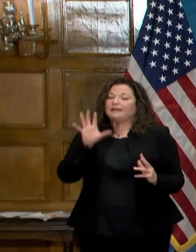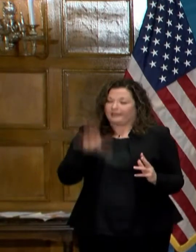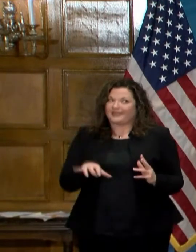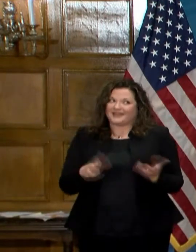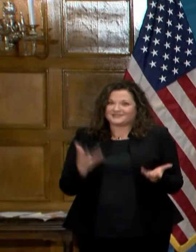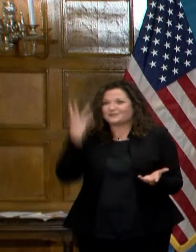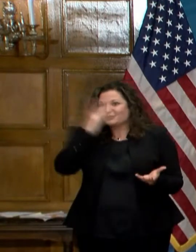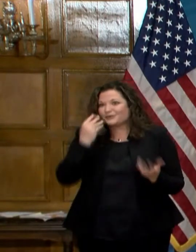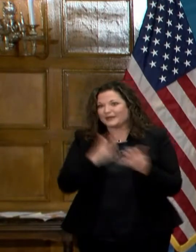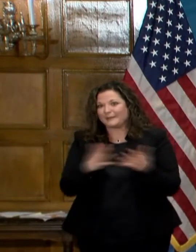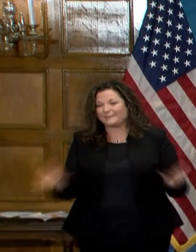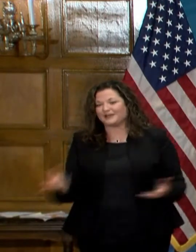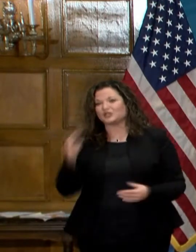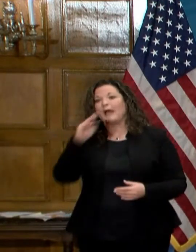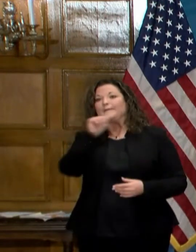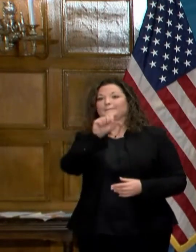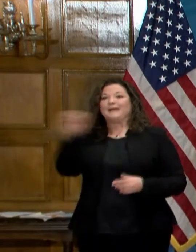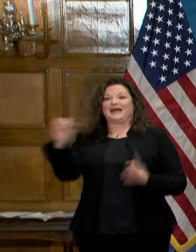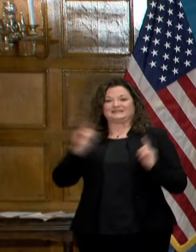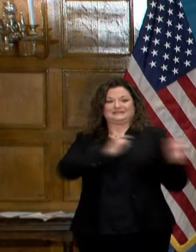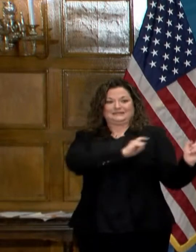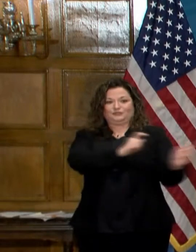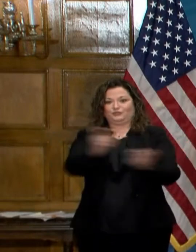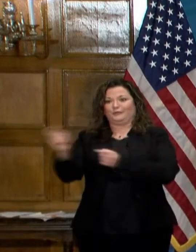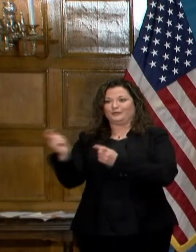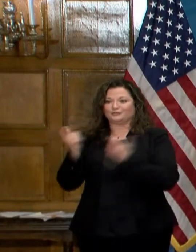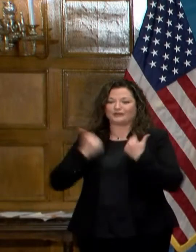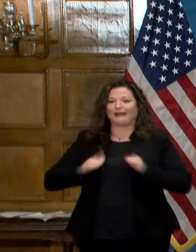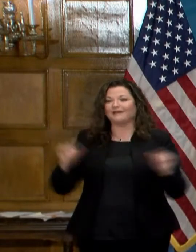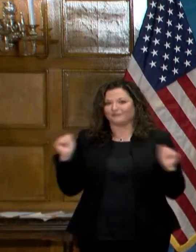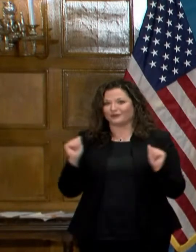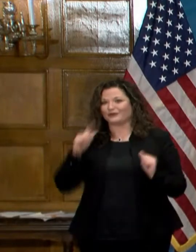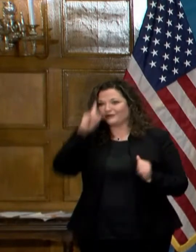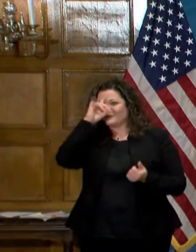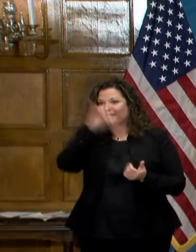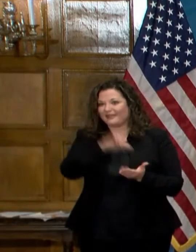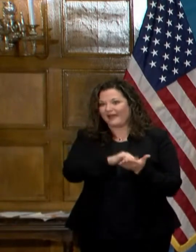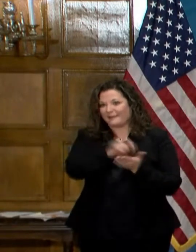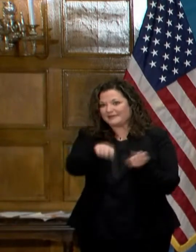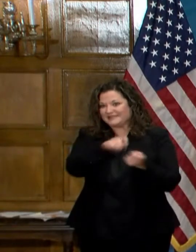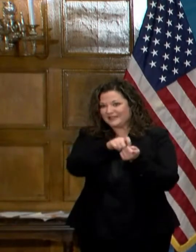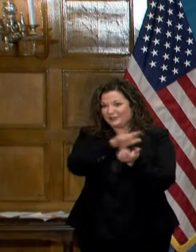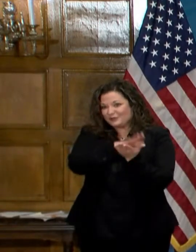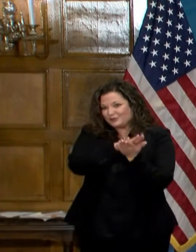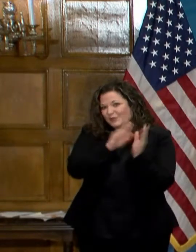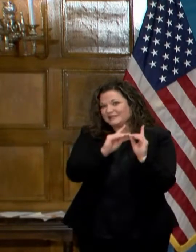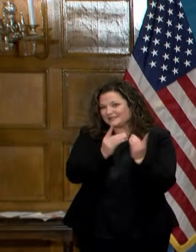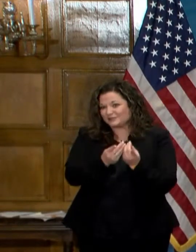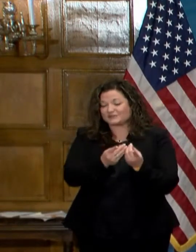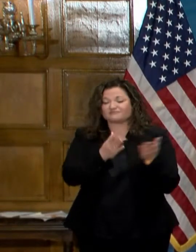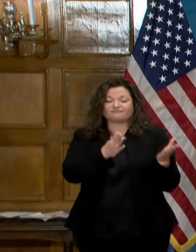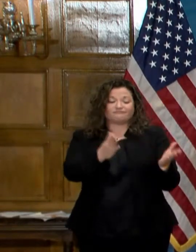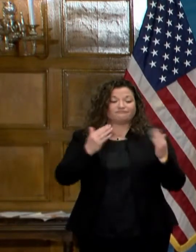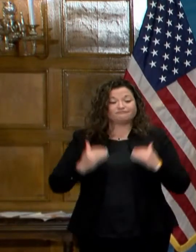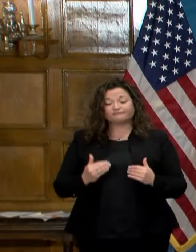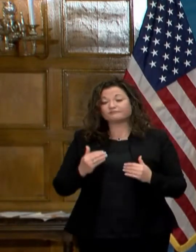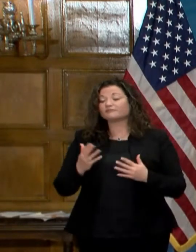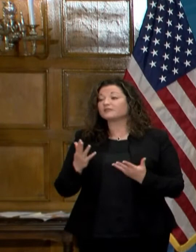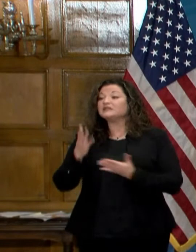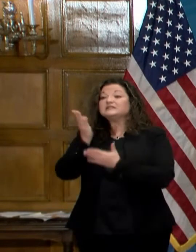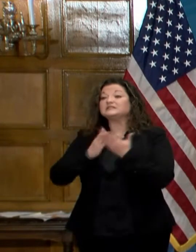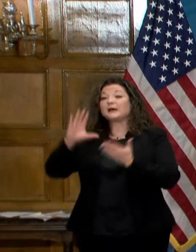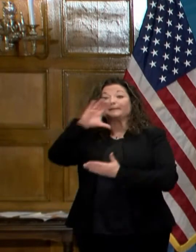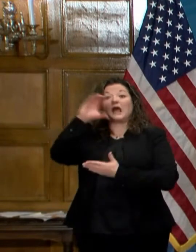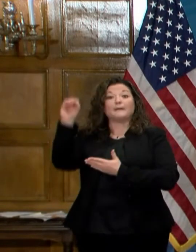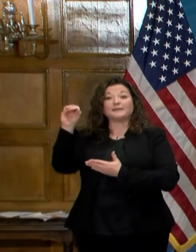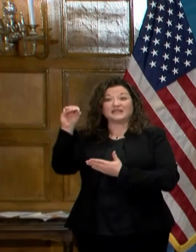mass distribution effort whenever we get to that particular school district. Whenever you get to some employers,